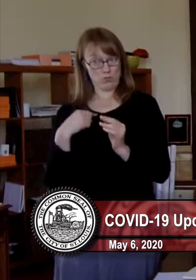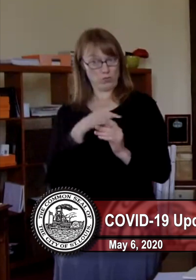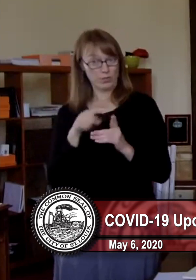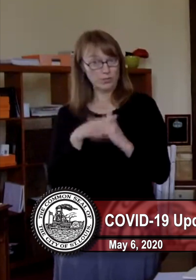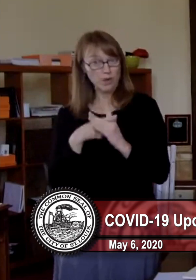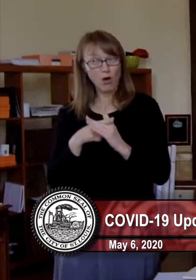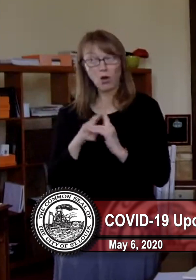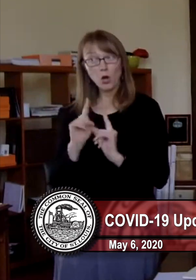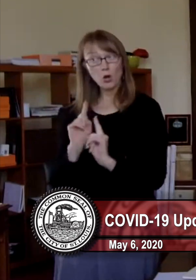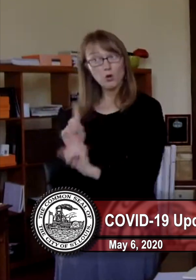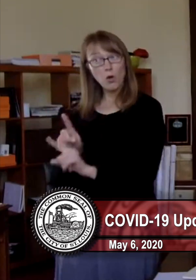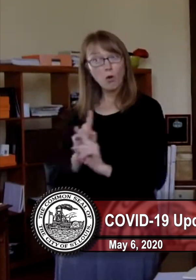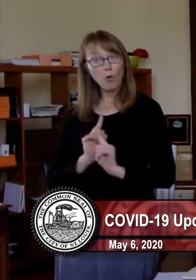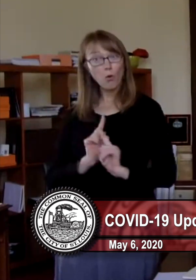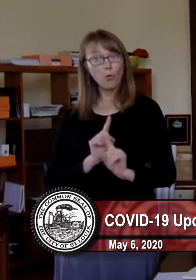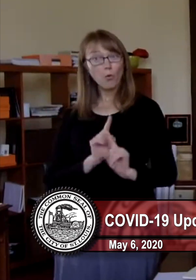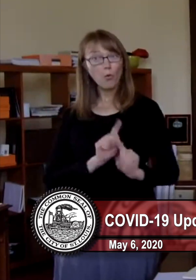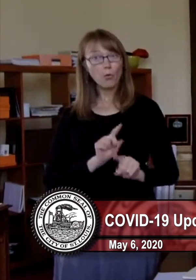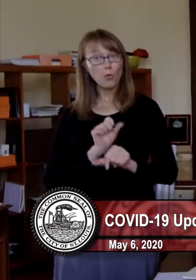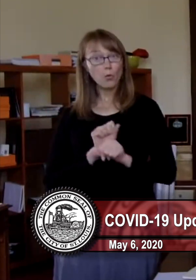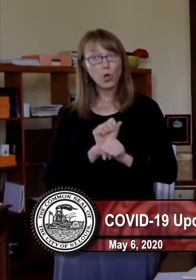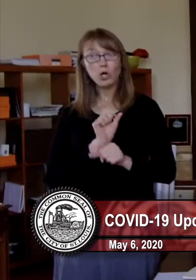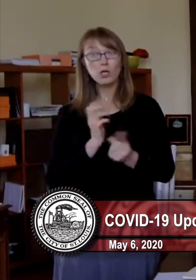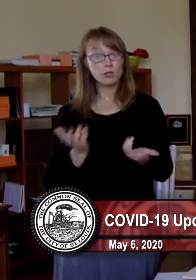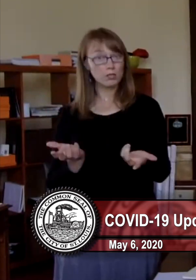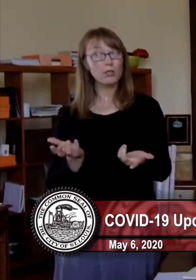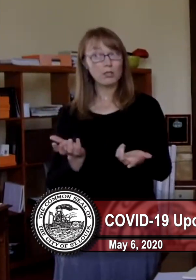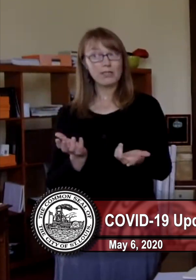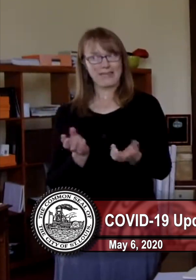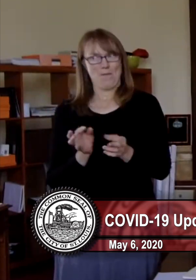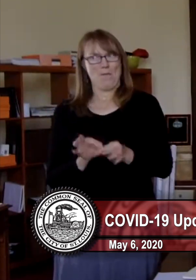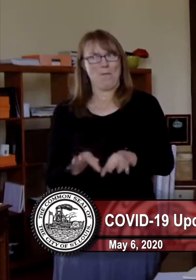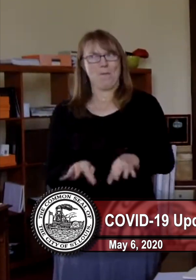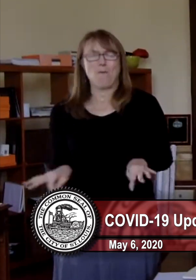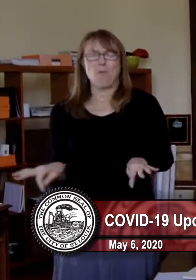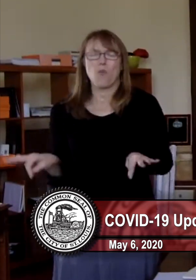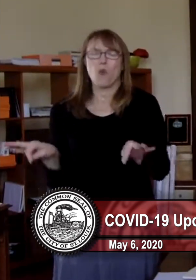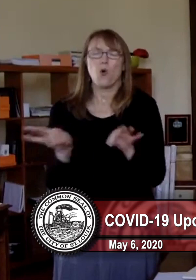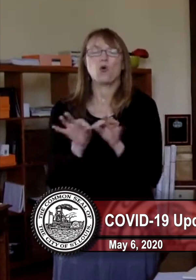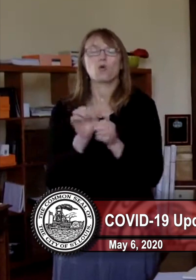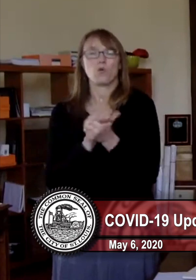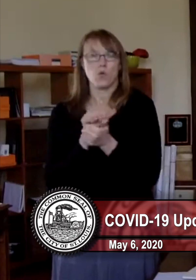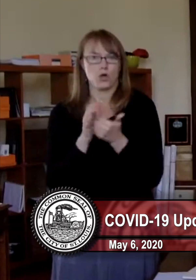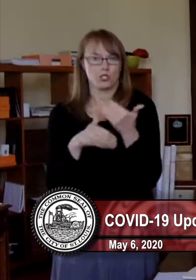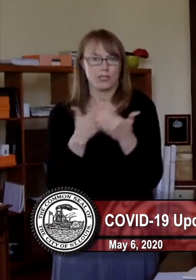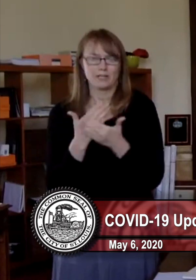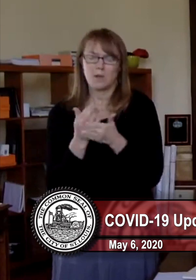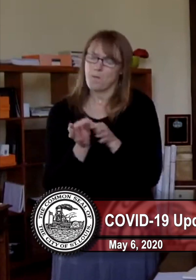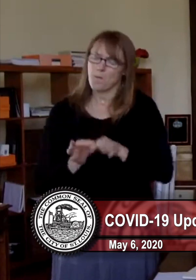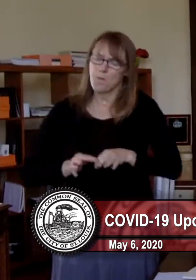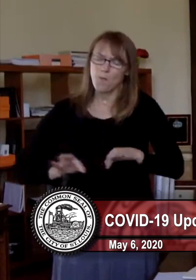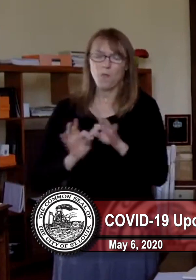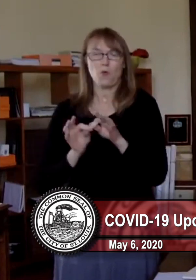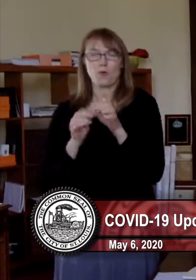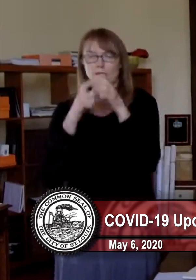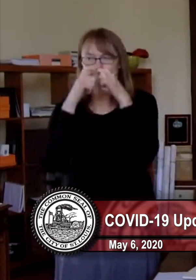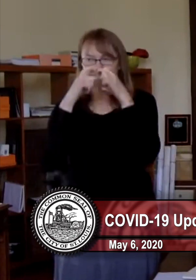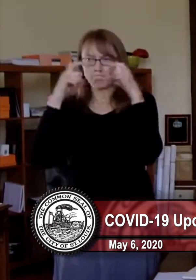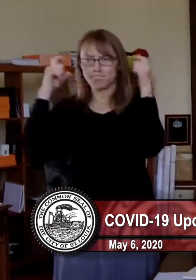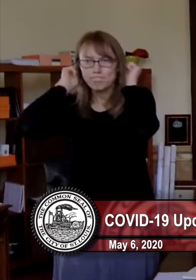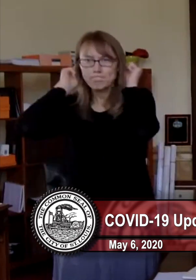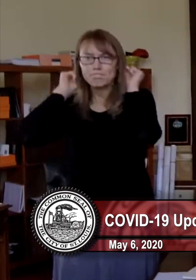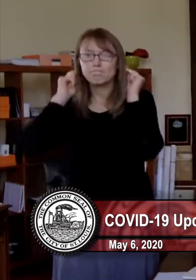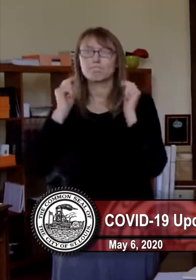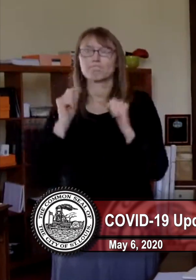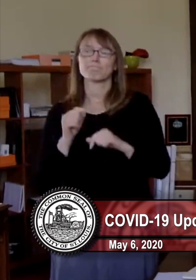become even more important. Masks are going to become more important. We